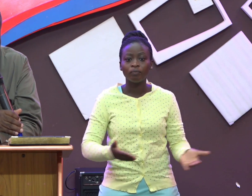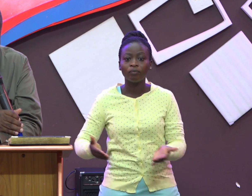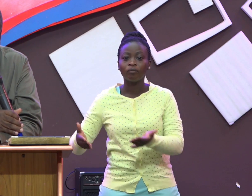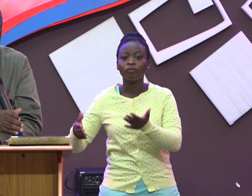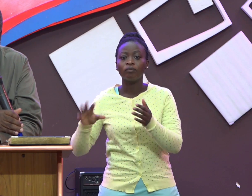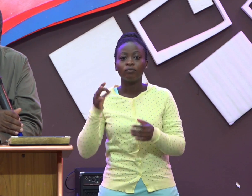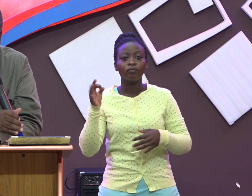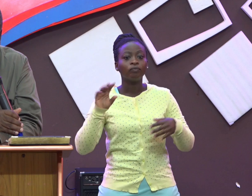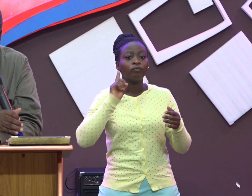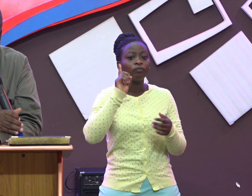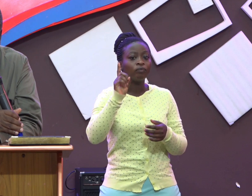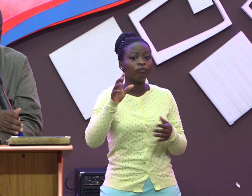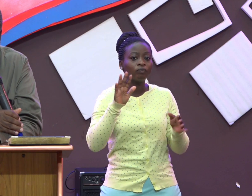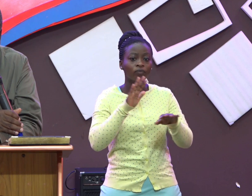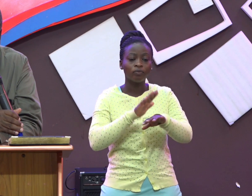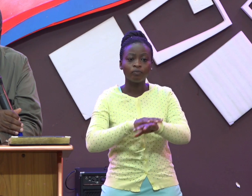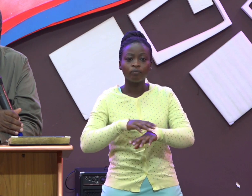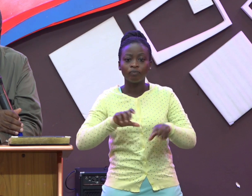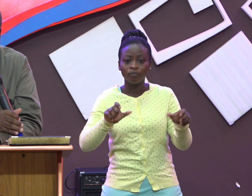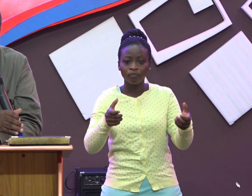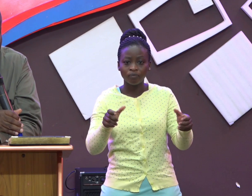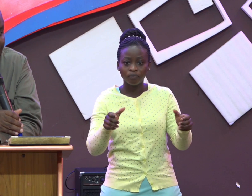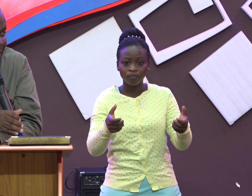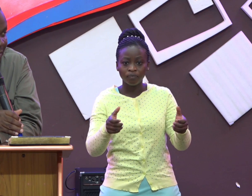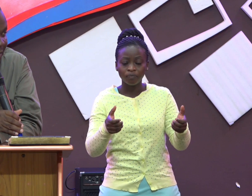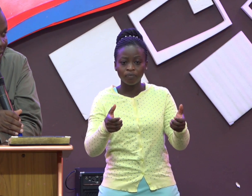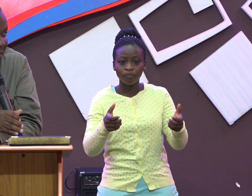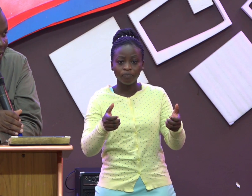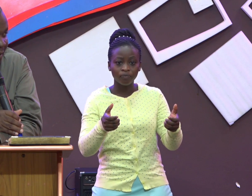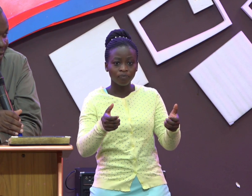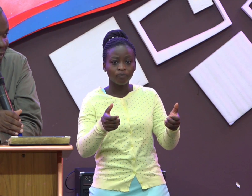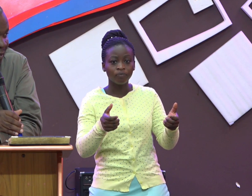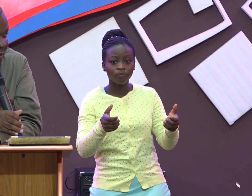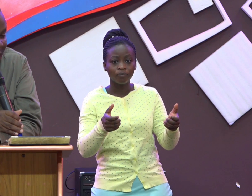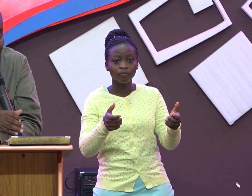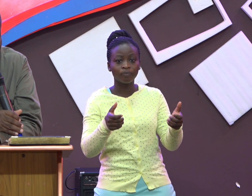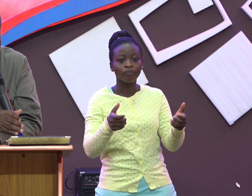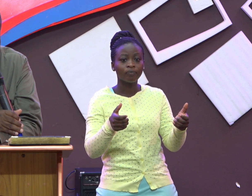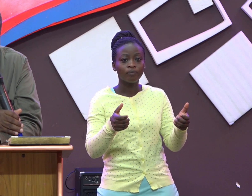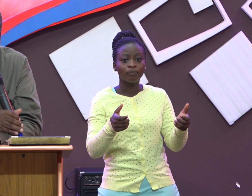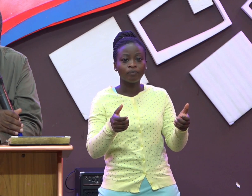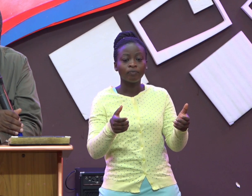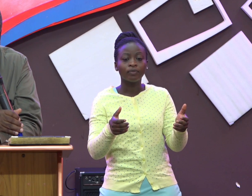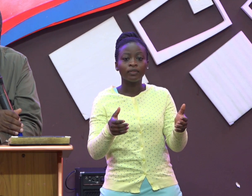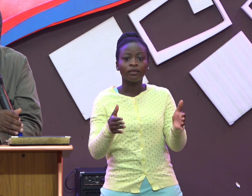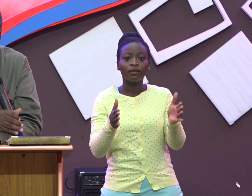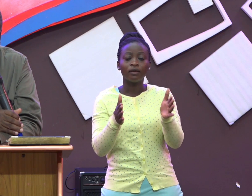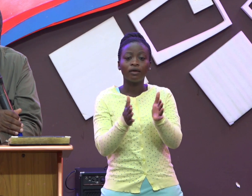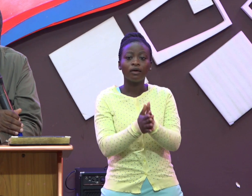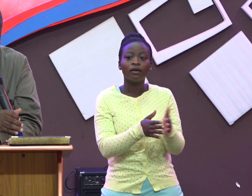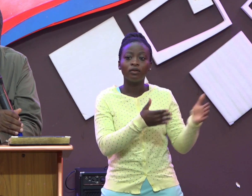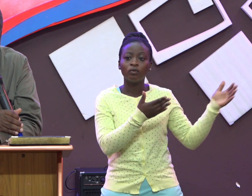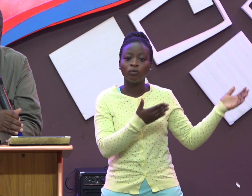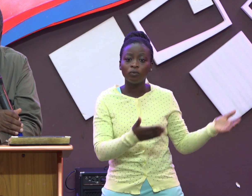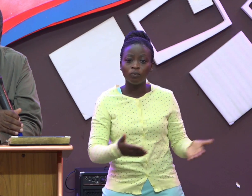Ku 107.5 Innerman FM. 107.5 Innerman FM. Era ne mbaniriza mwenna